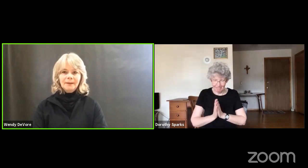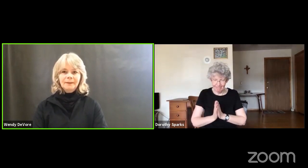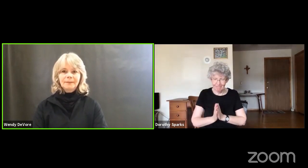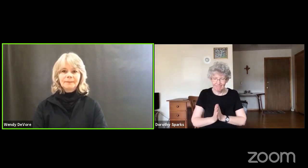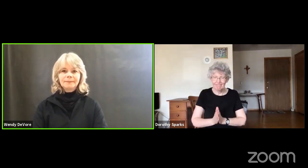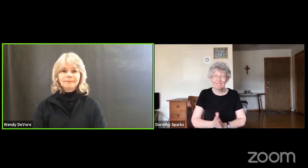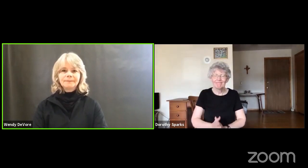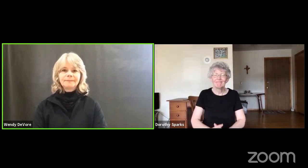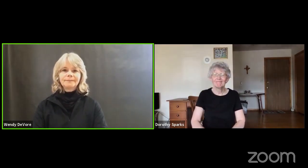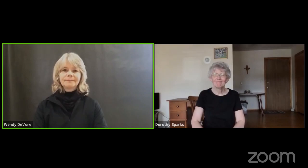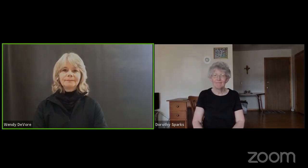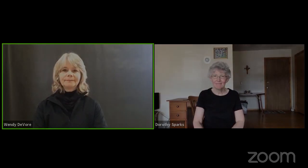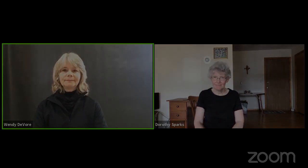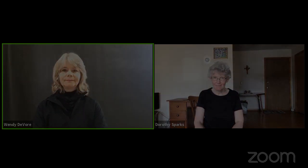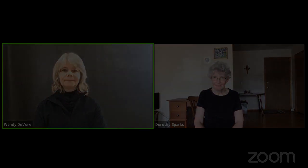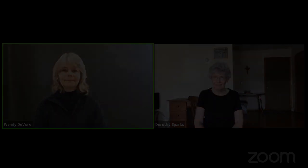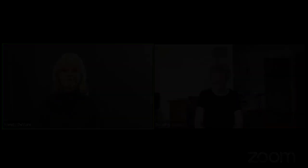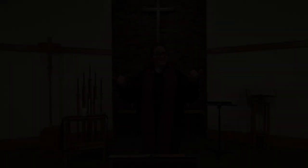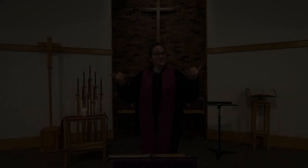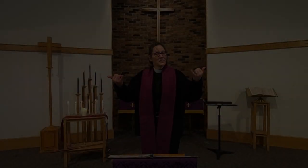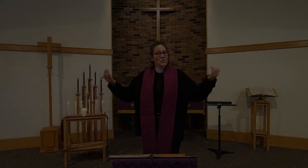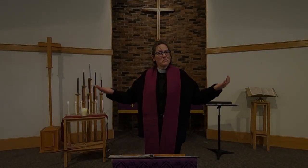Amen.